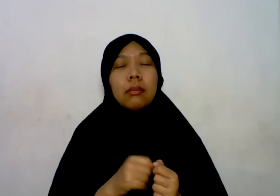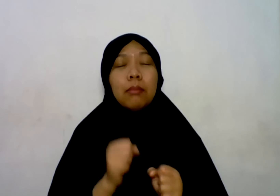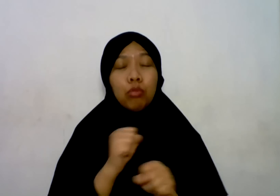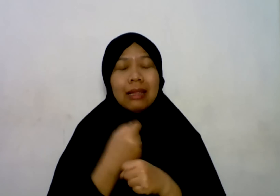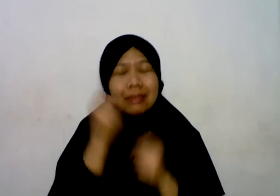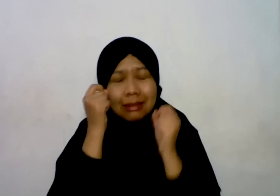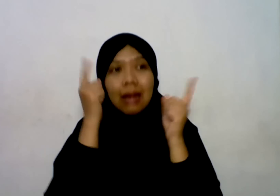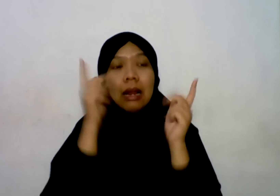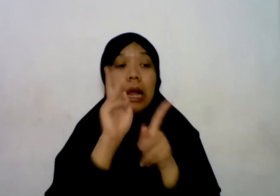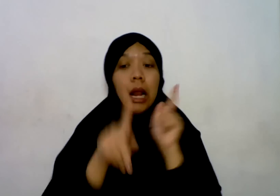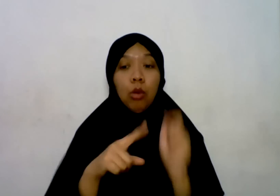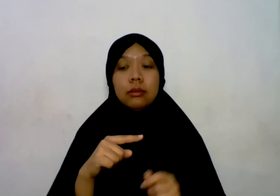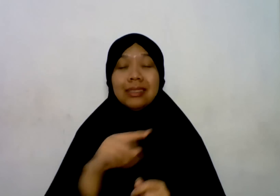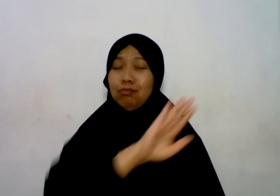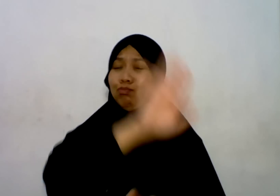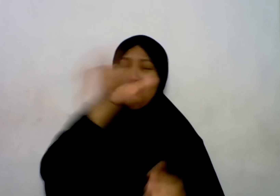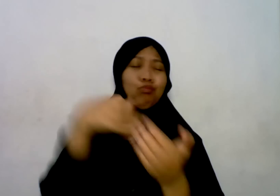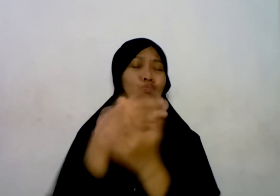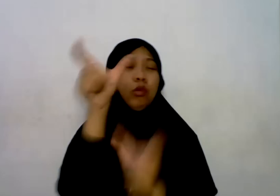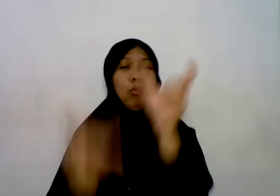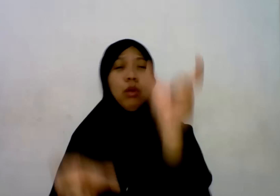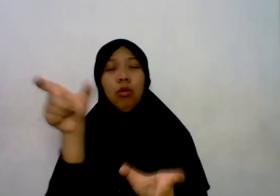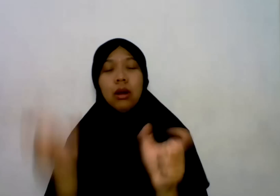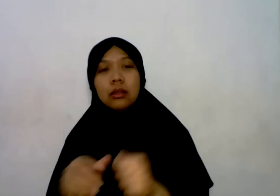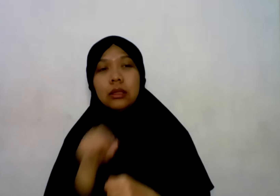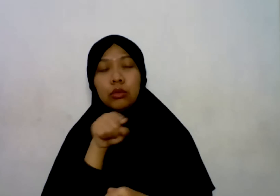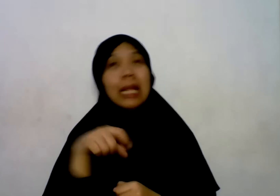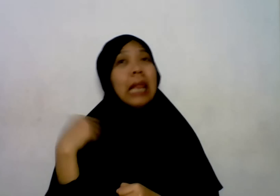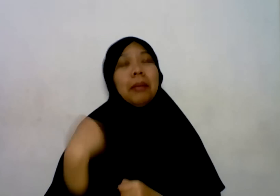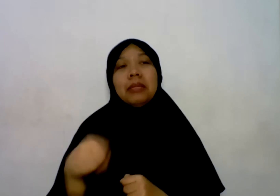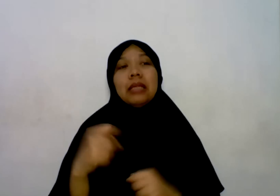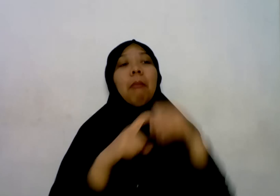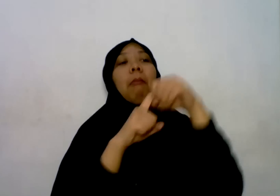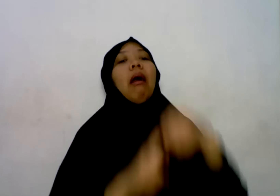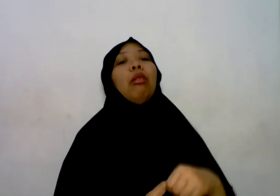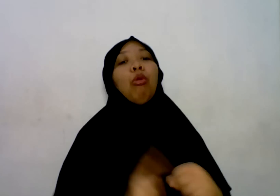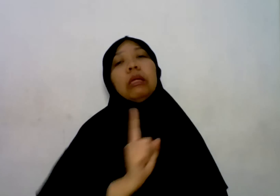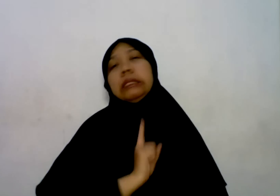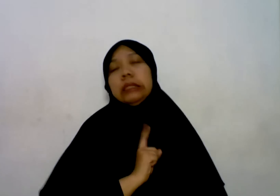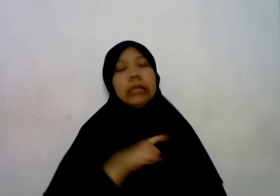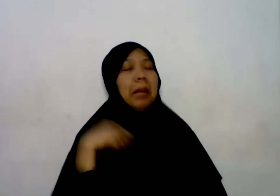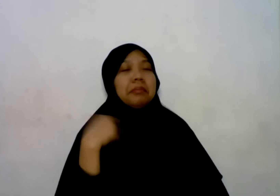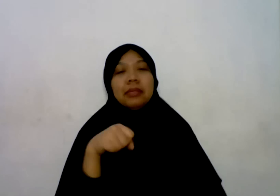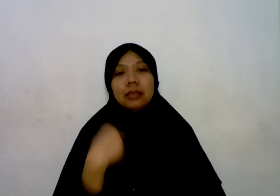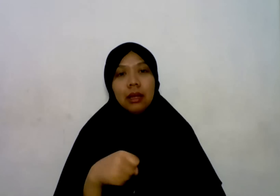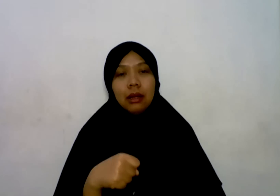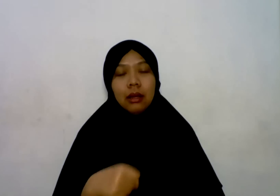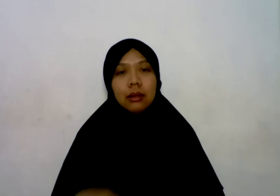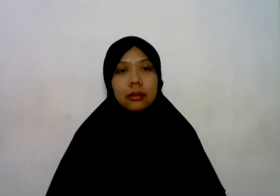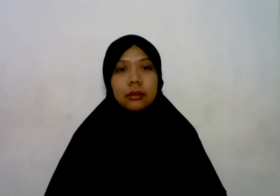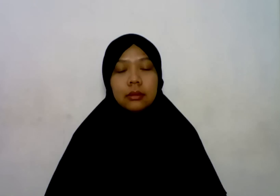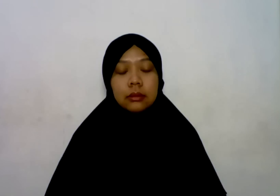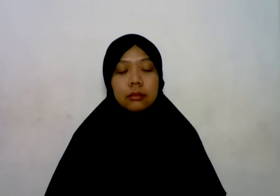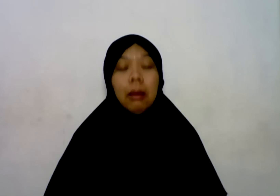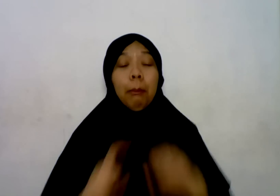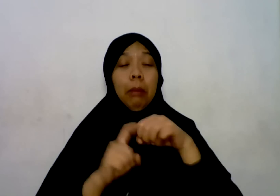that all of us cannot rely upon ourselves for our own sustenance